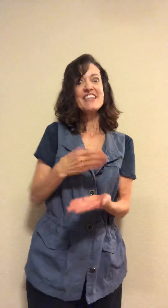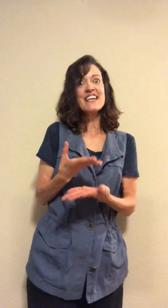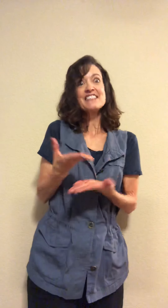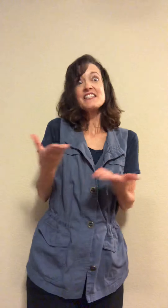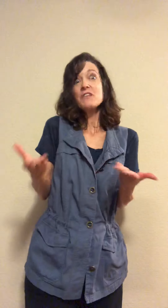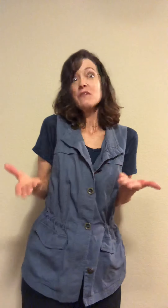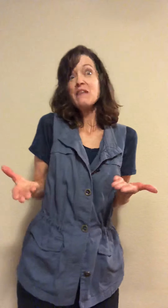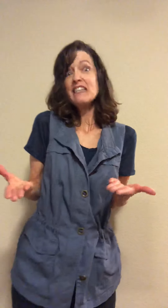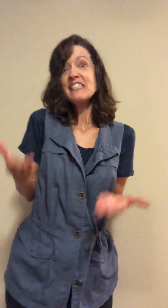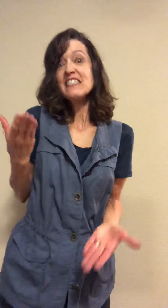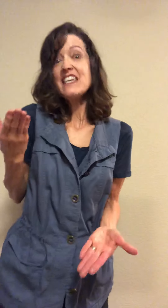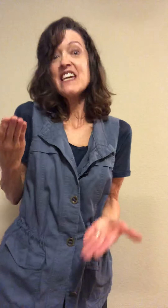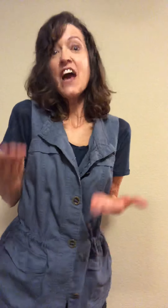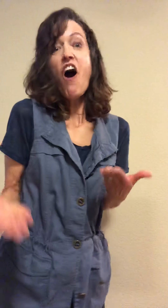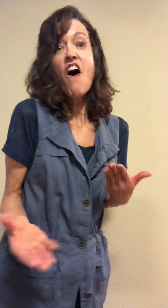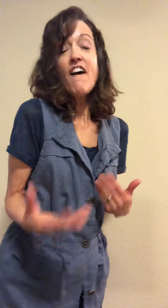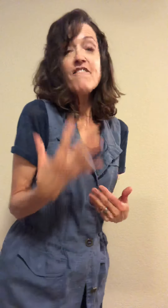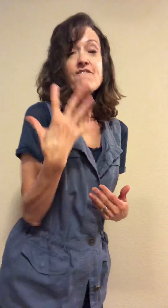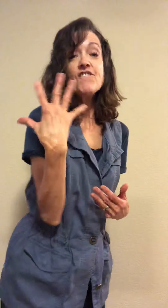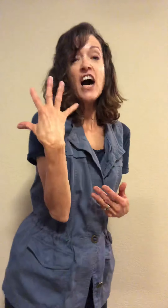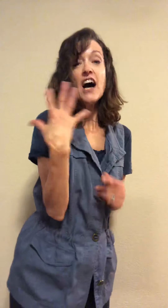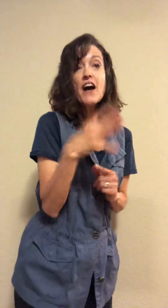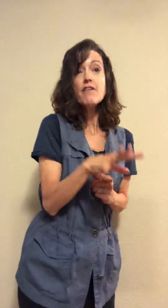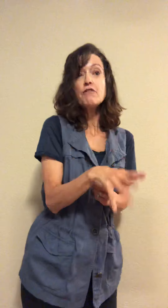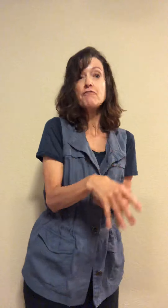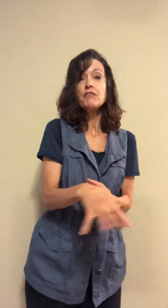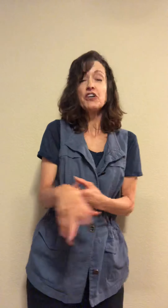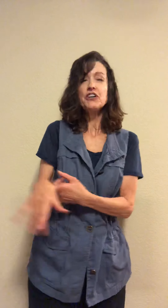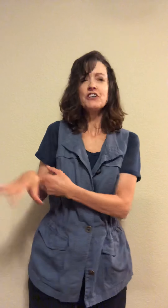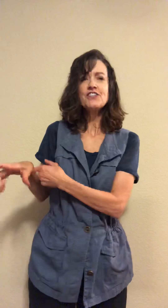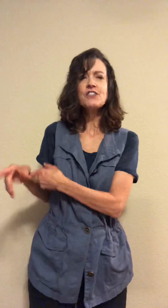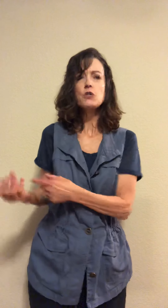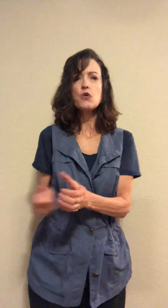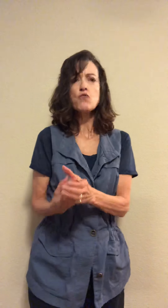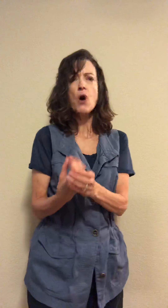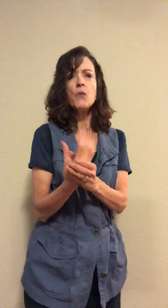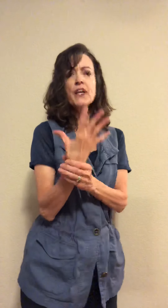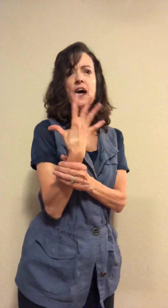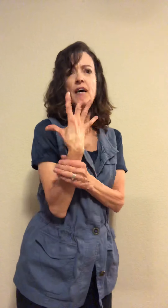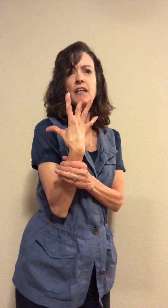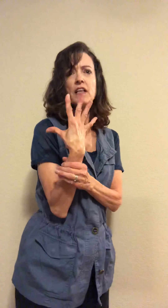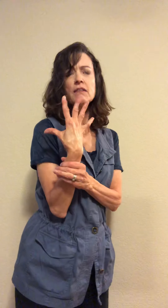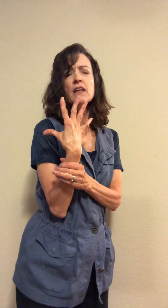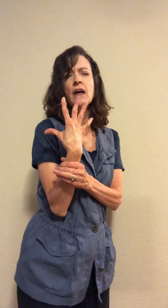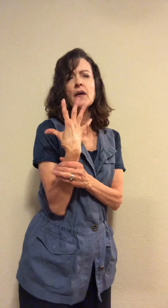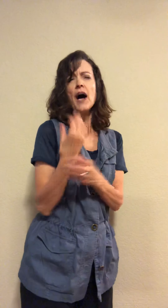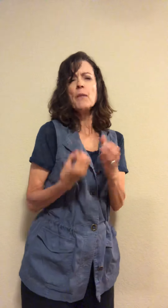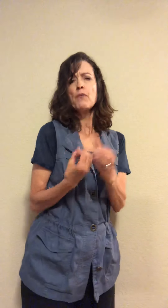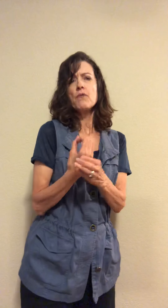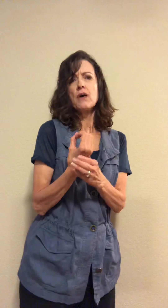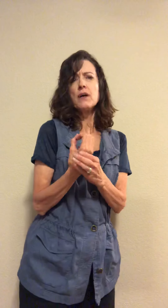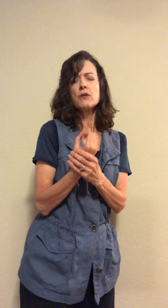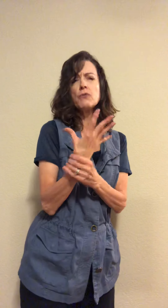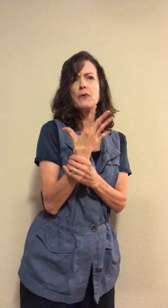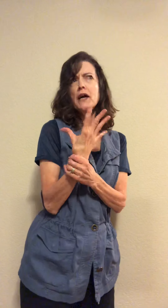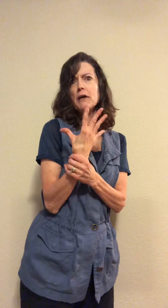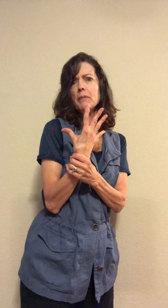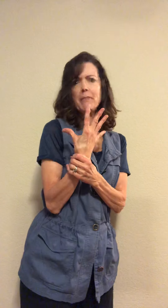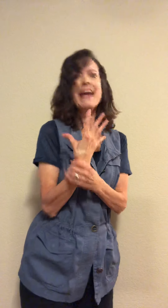next thing we might see are 5 ferns growing on a bank,